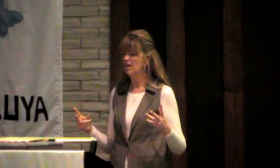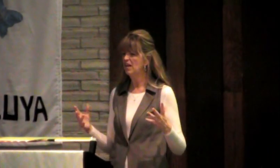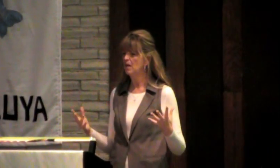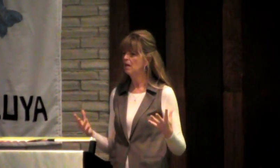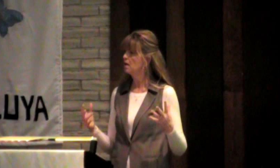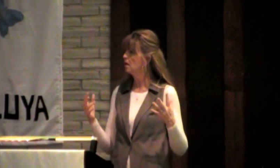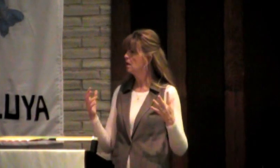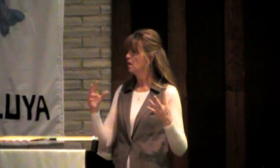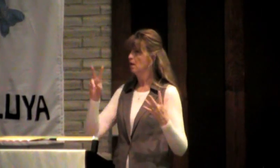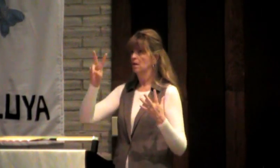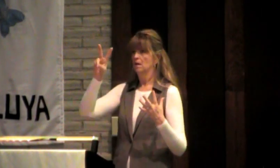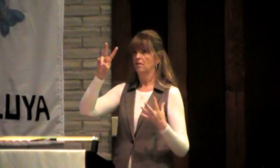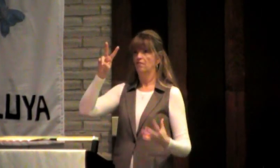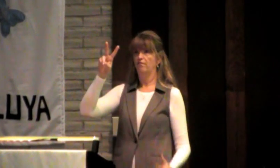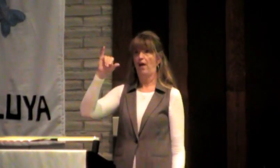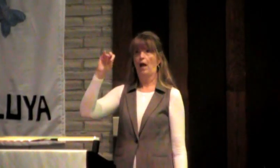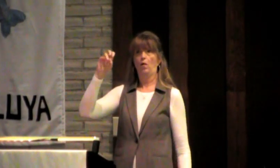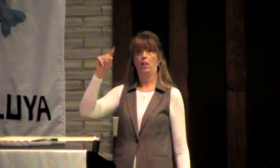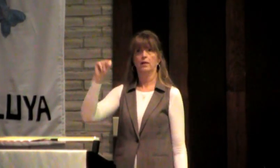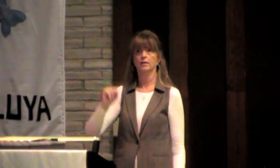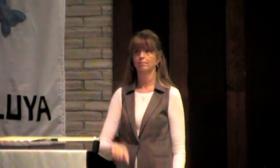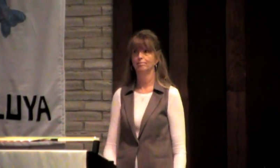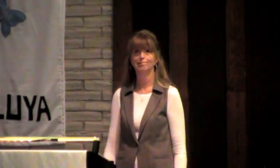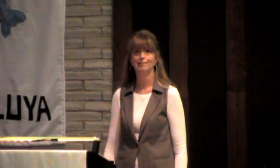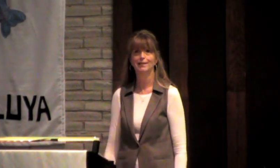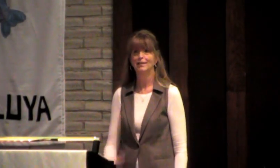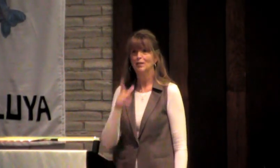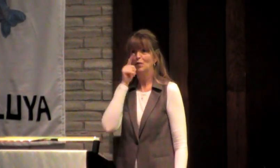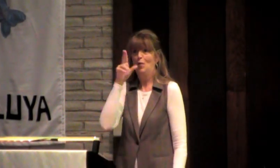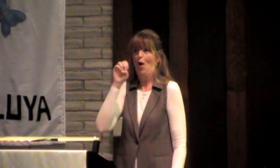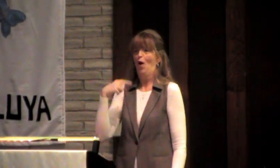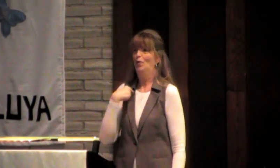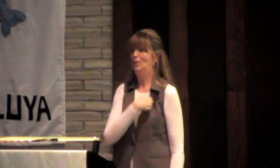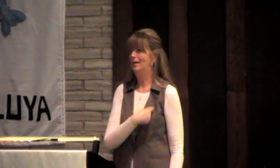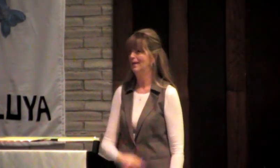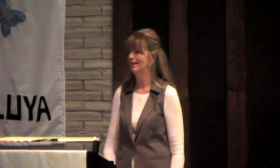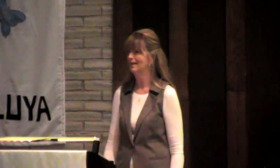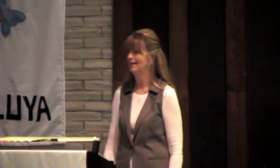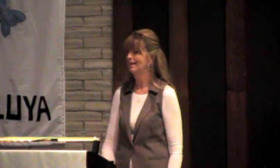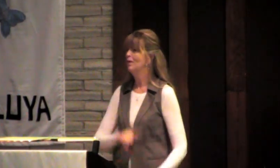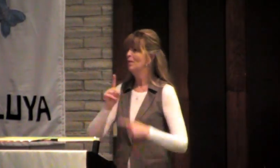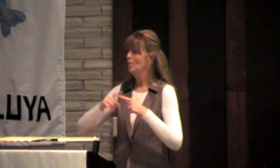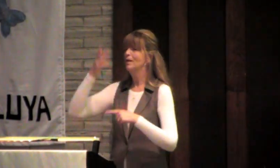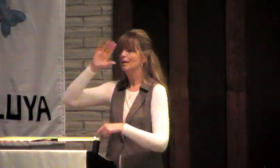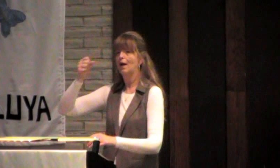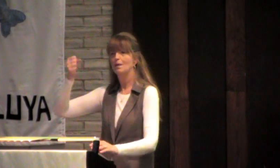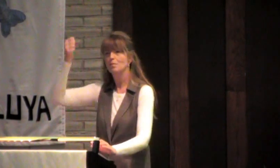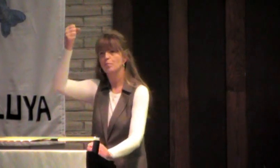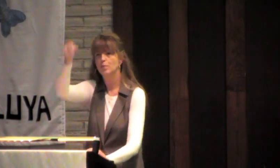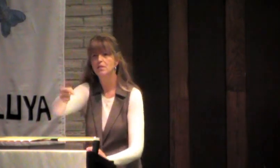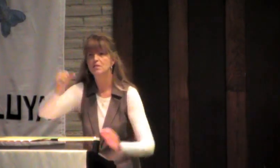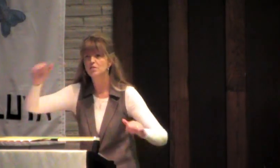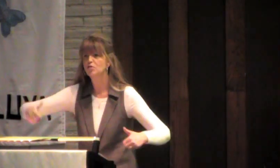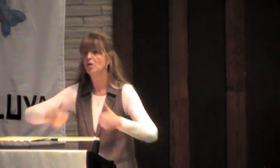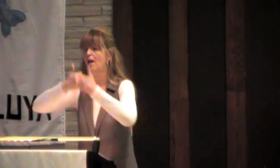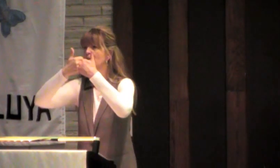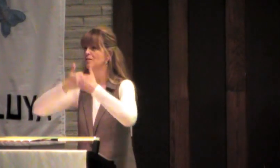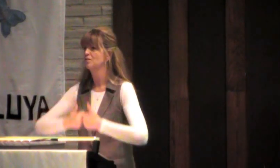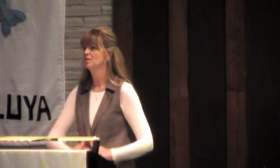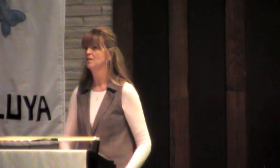you know, use bad language, very violent. I mean, who are we? When God puts a challenge